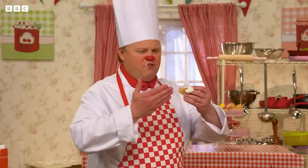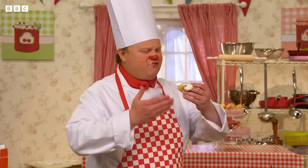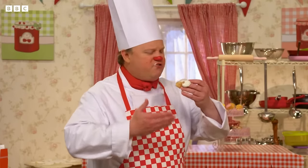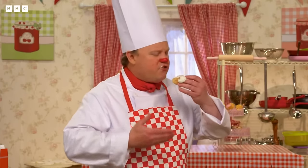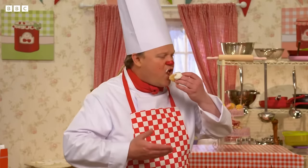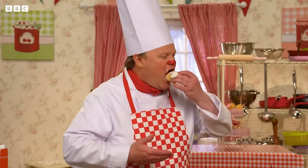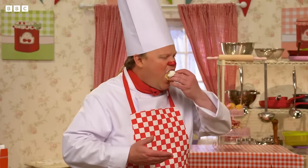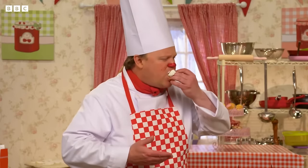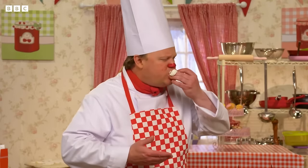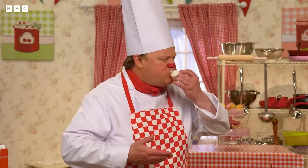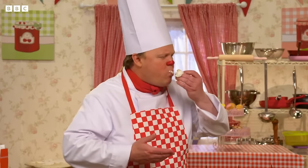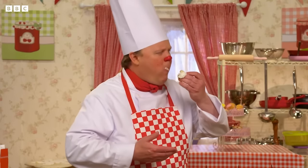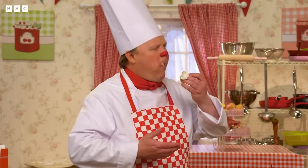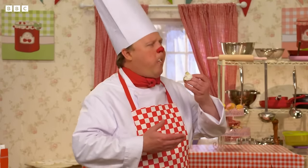This is just...